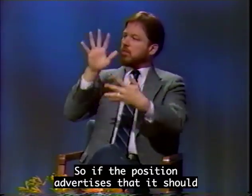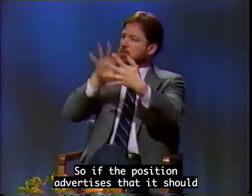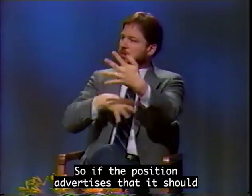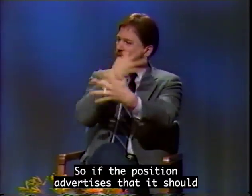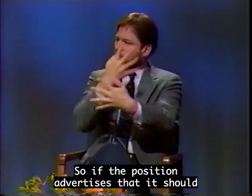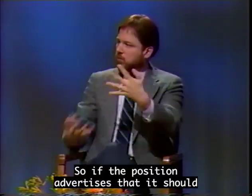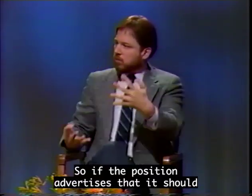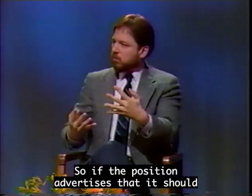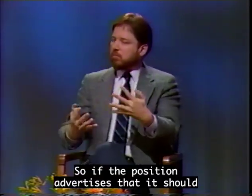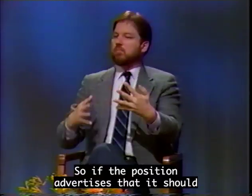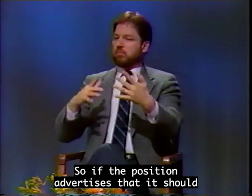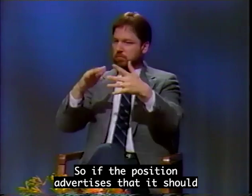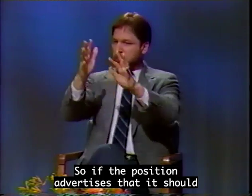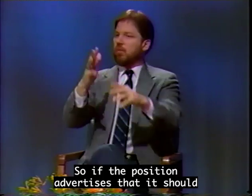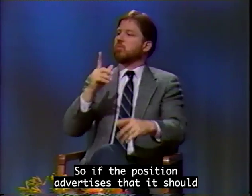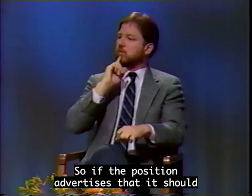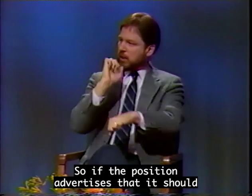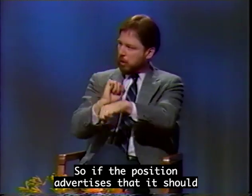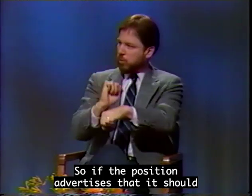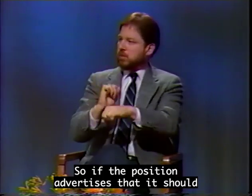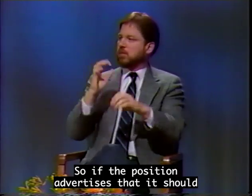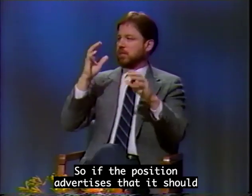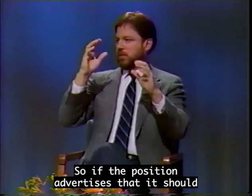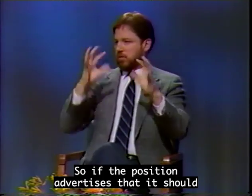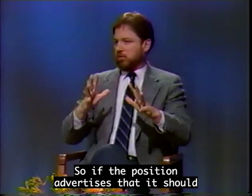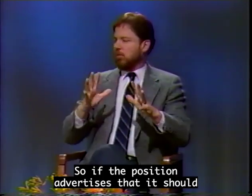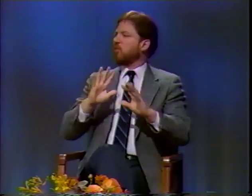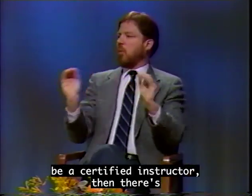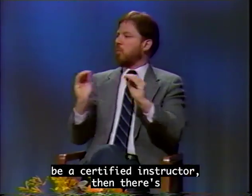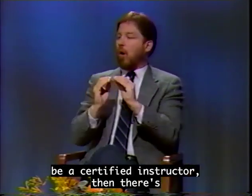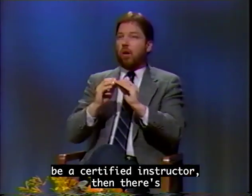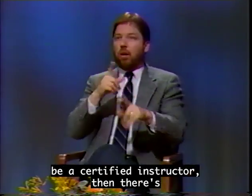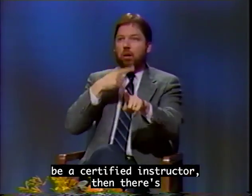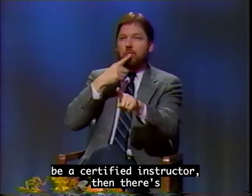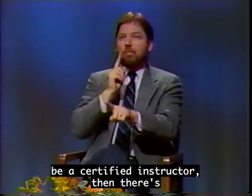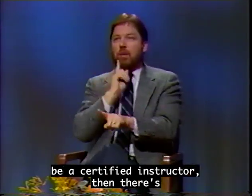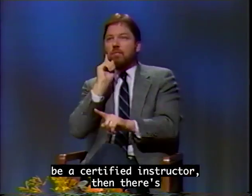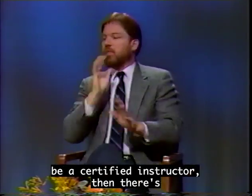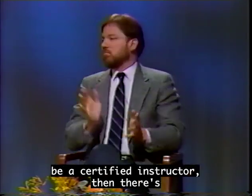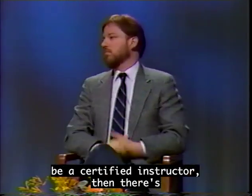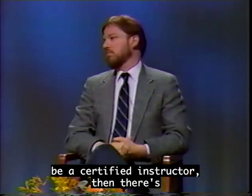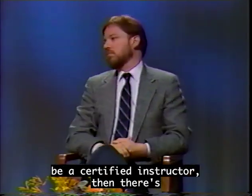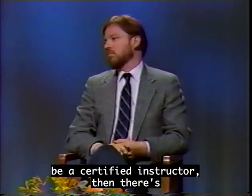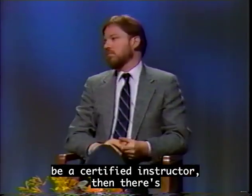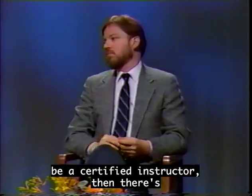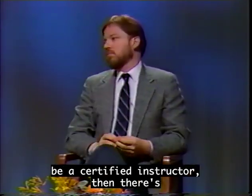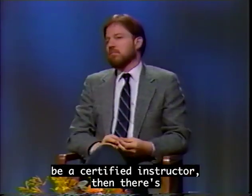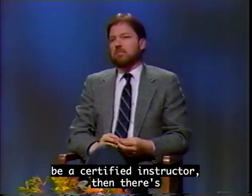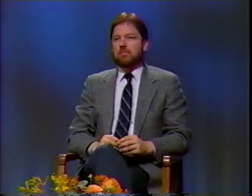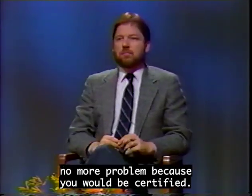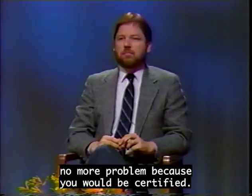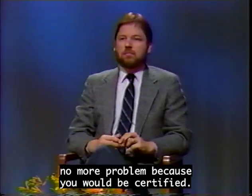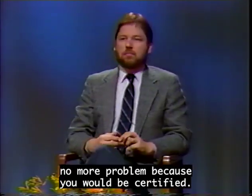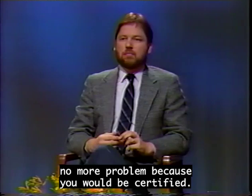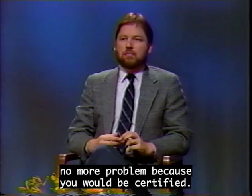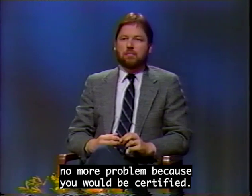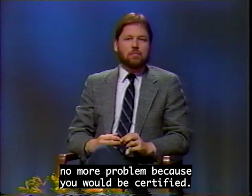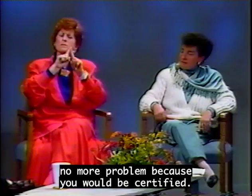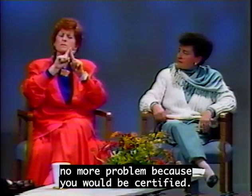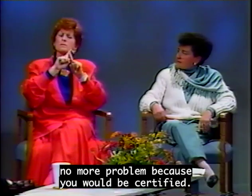So if the position advertises that it should be a certified instructor, then there's no more problem because you